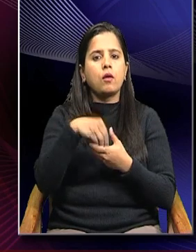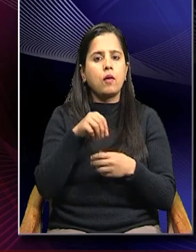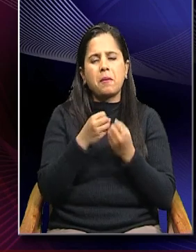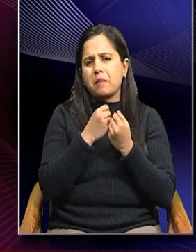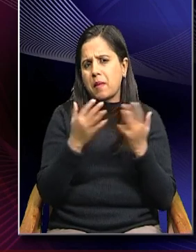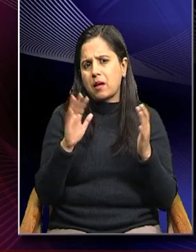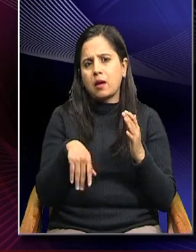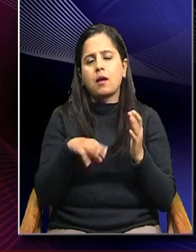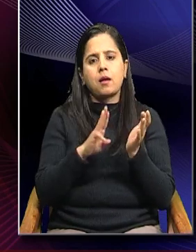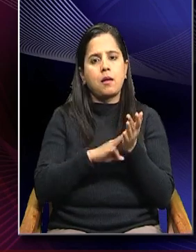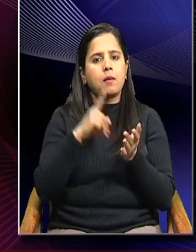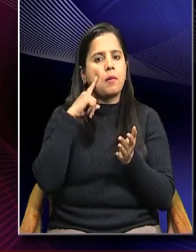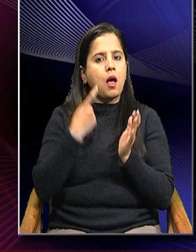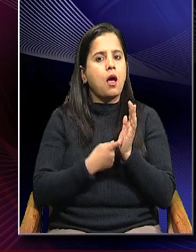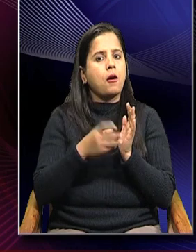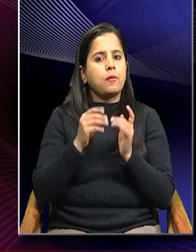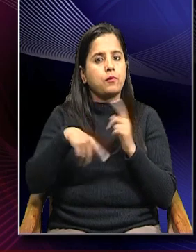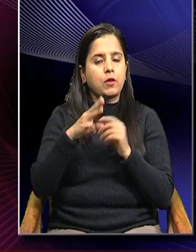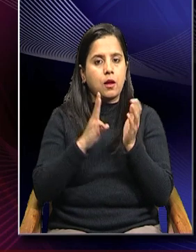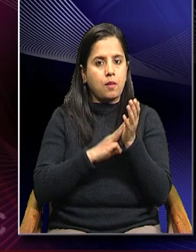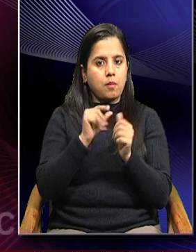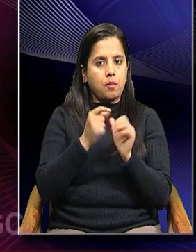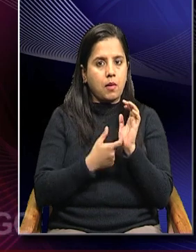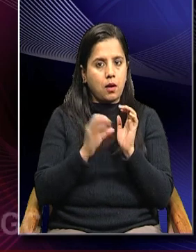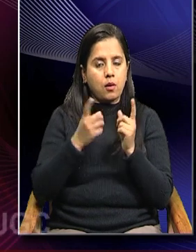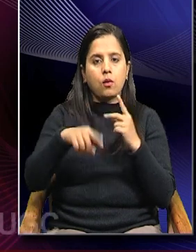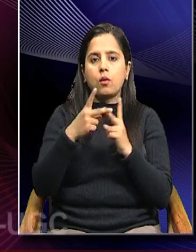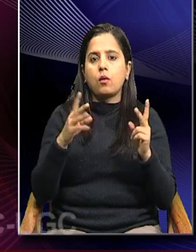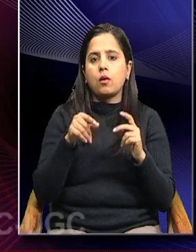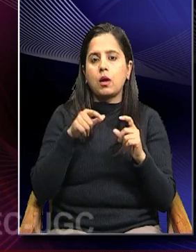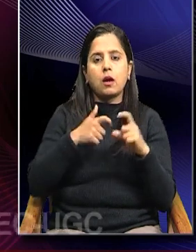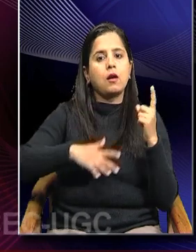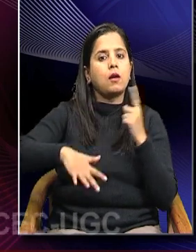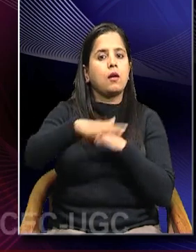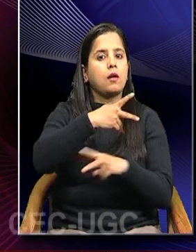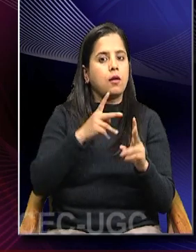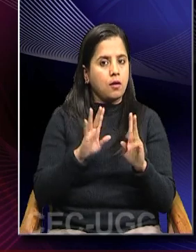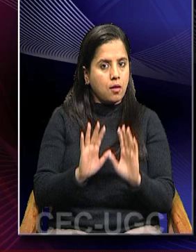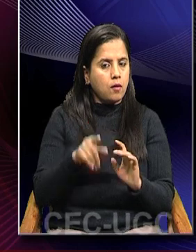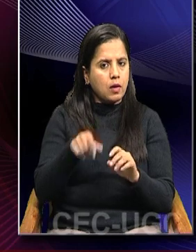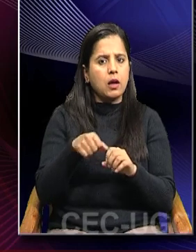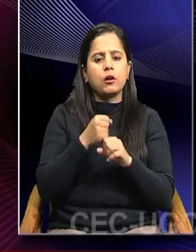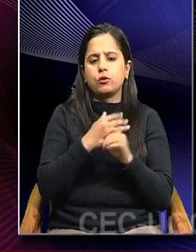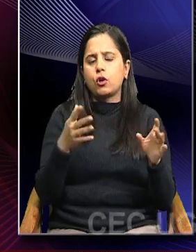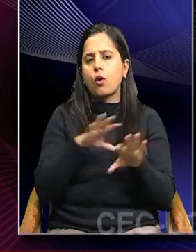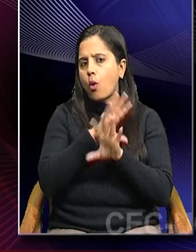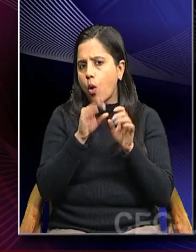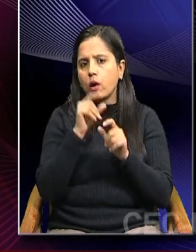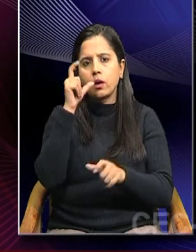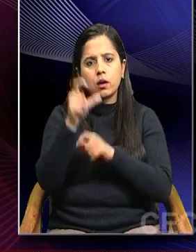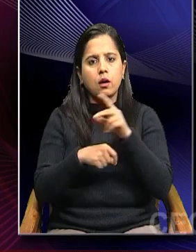many microeconomic factors. So macroeconomic environment is basically an environment which is general to all the